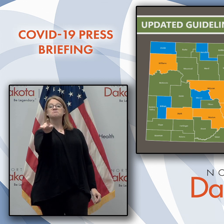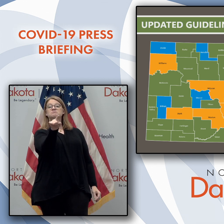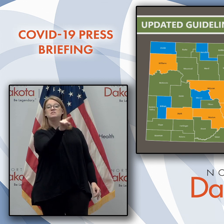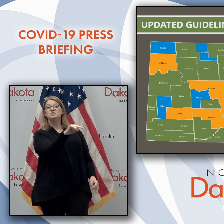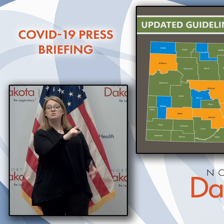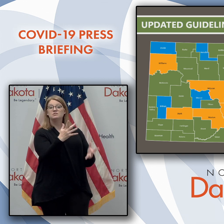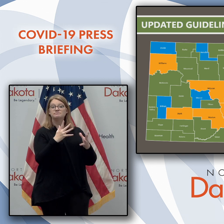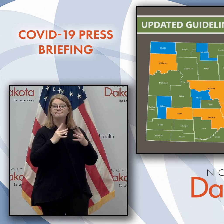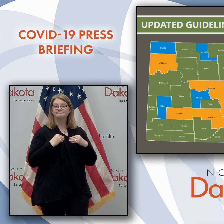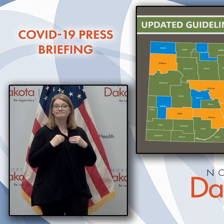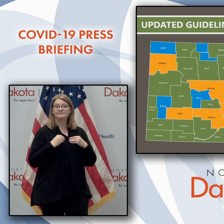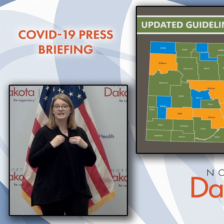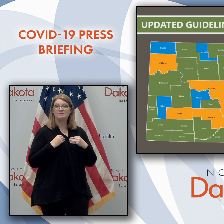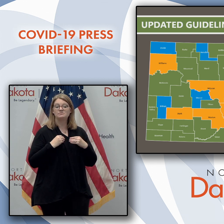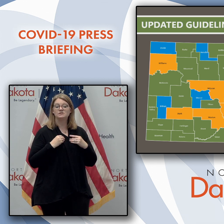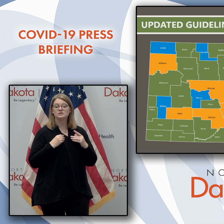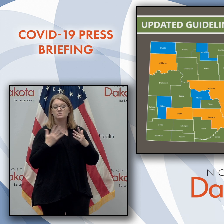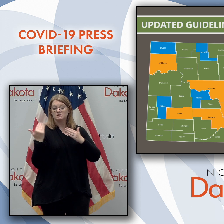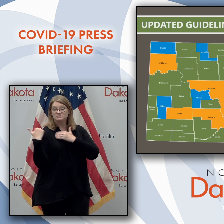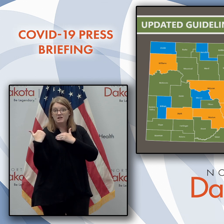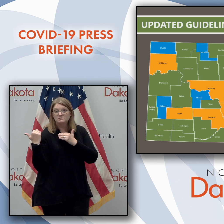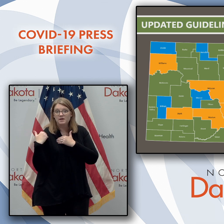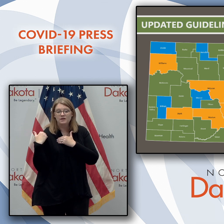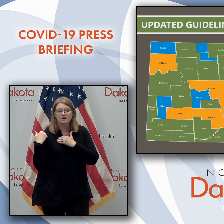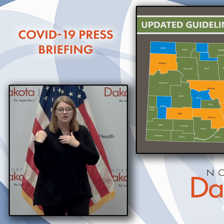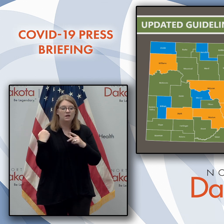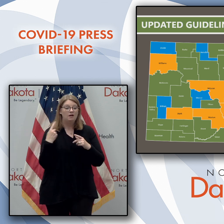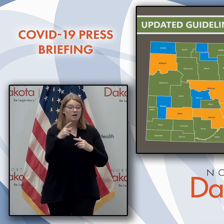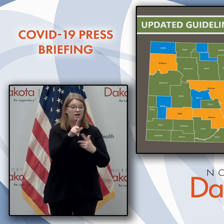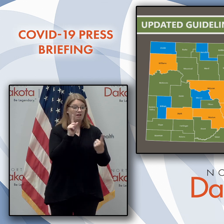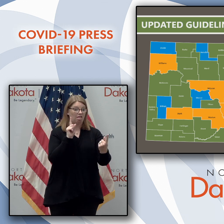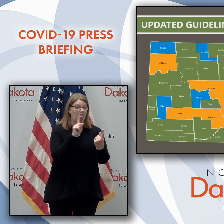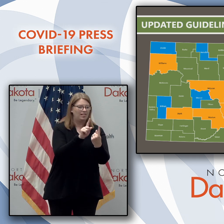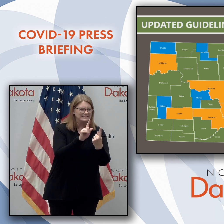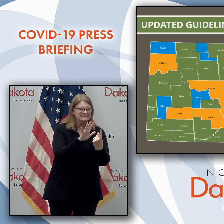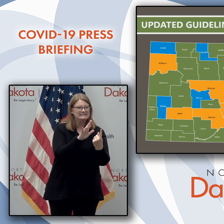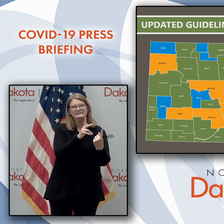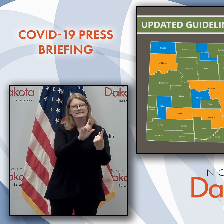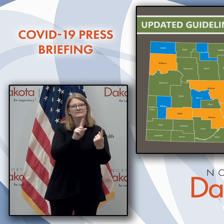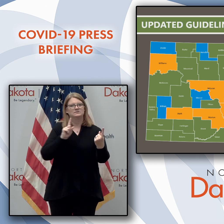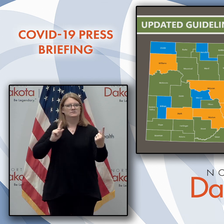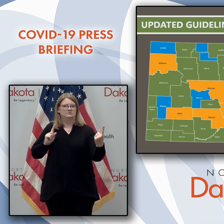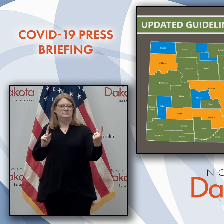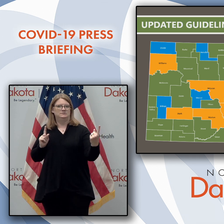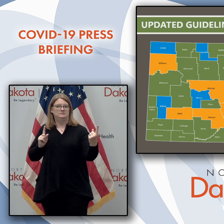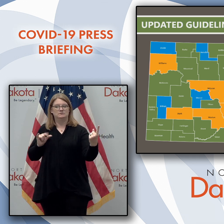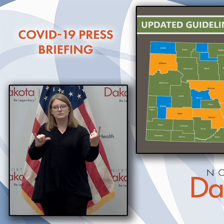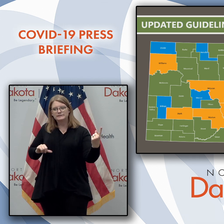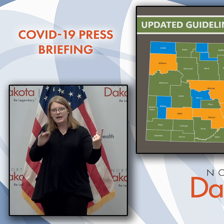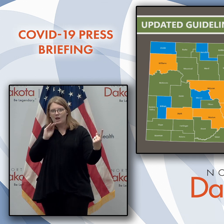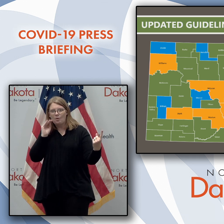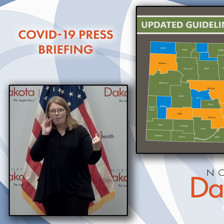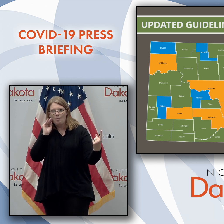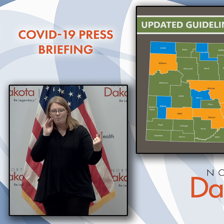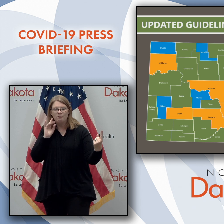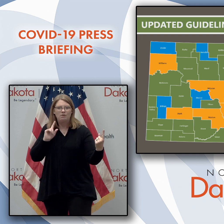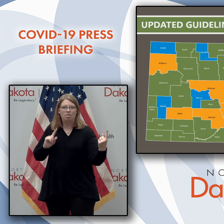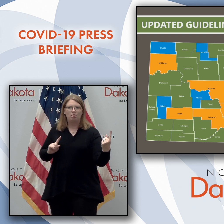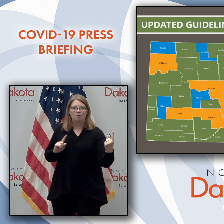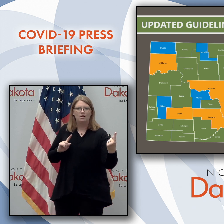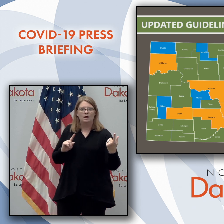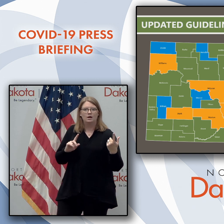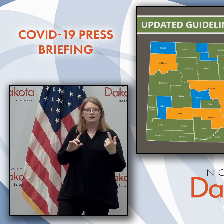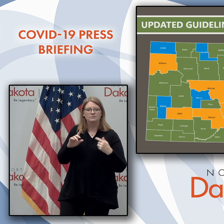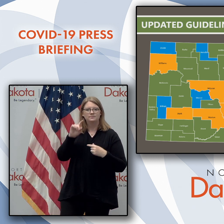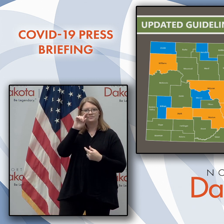yourself or take yourself out of situations where transmission could occur. And so again, this is about keeping distance, if you're